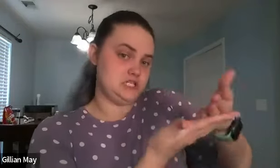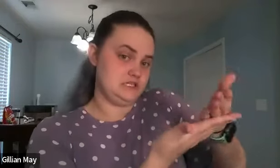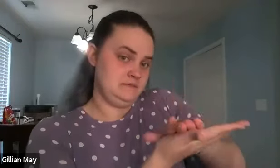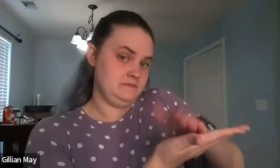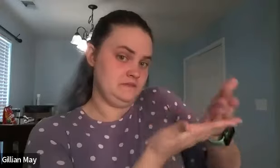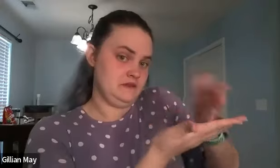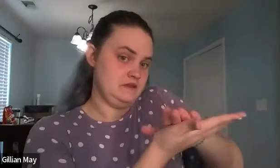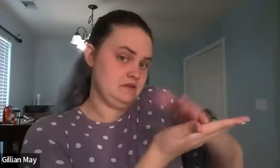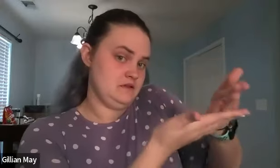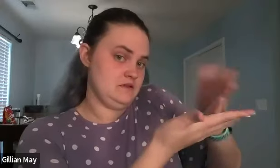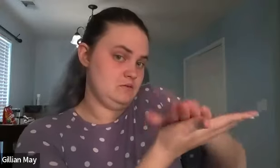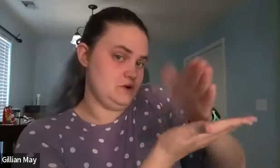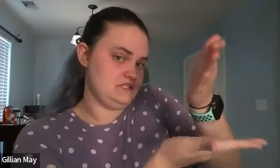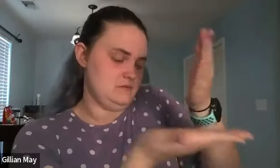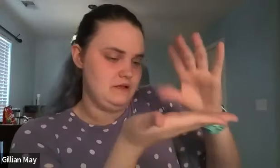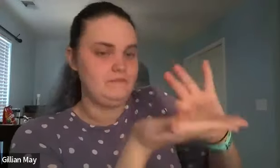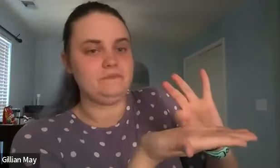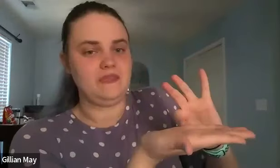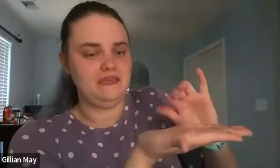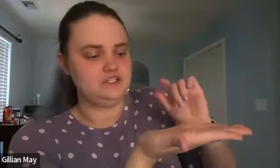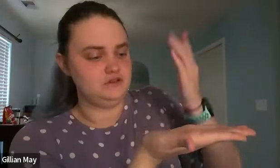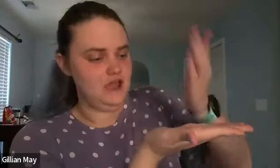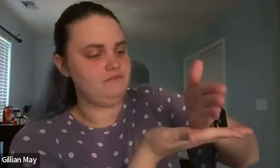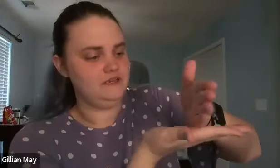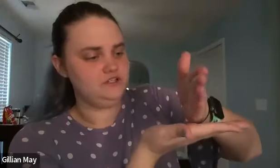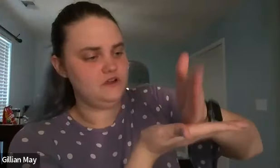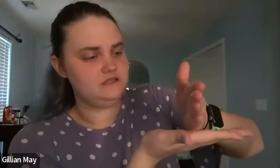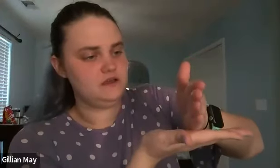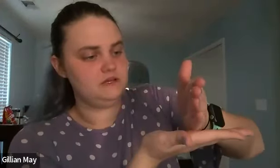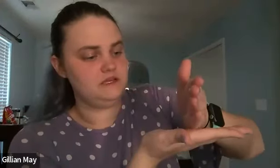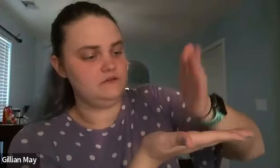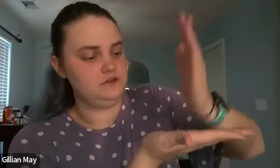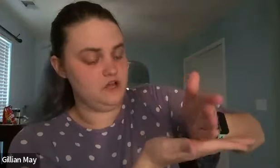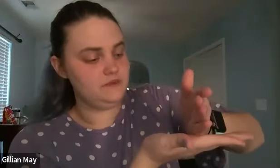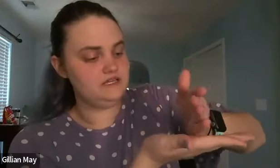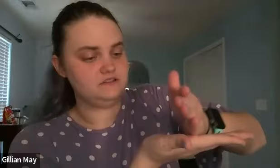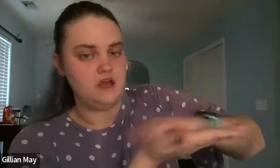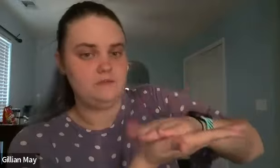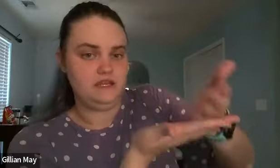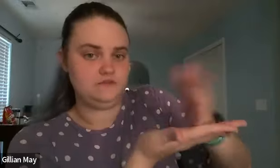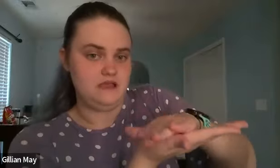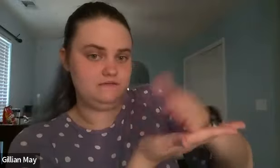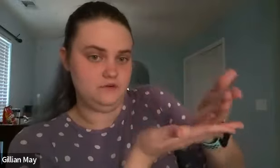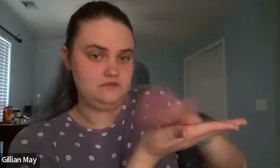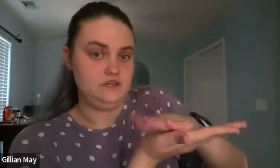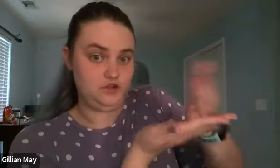kitchen, where it's, well, it's your, yeah, it's your non-dominant. Your dominant is on top and it goes back and forth like you're